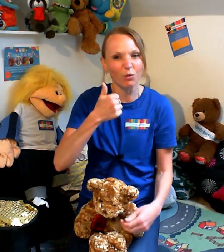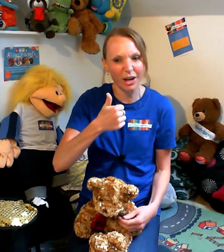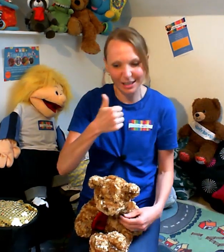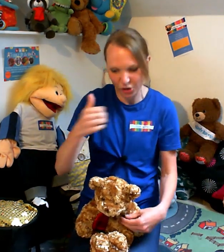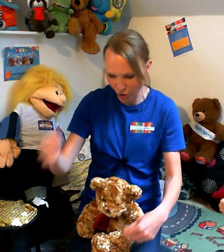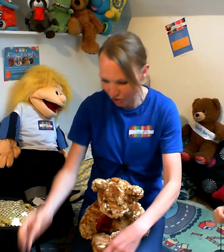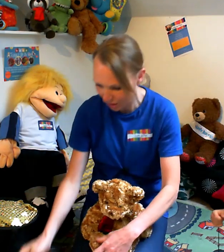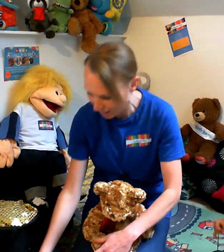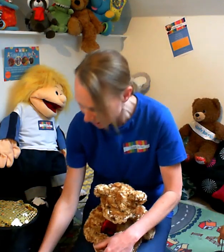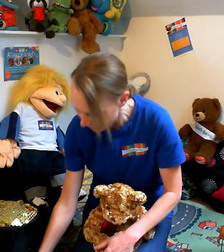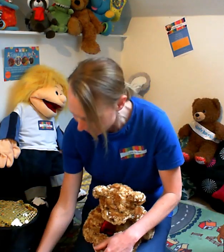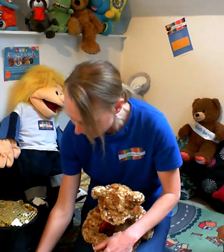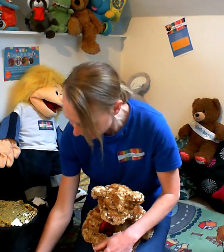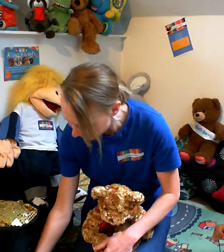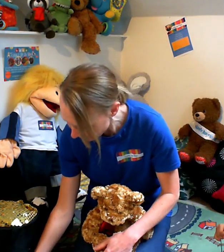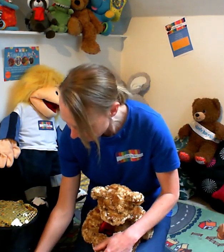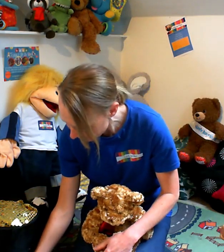really good.